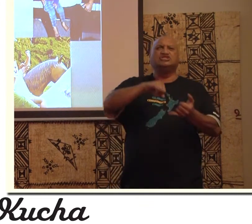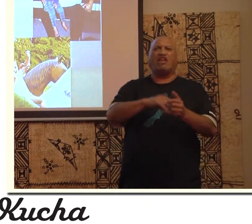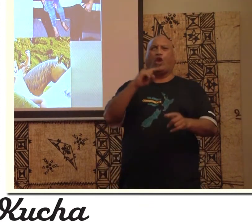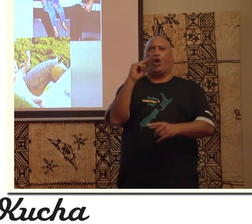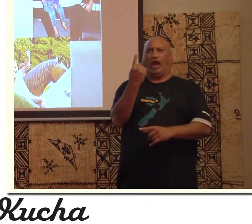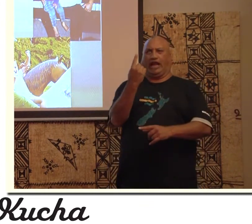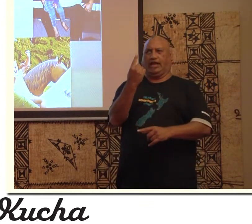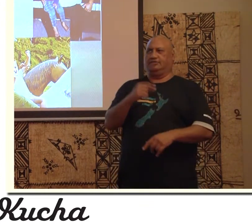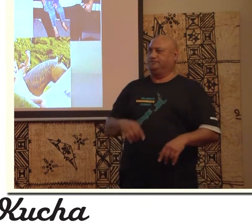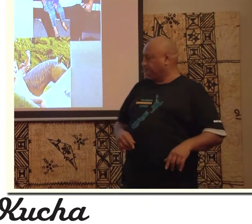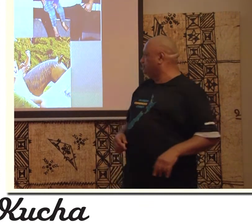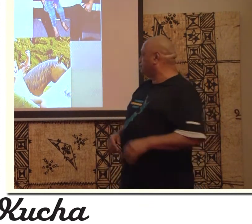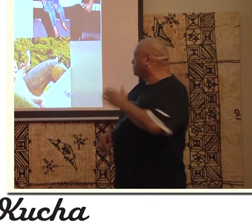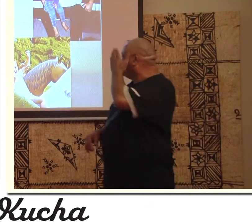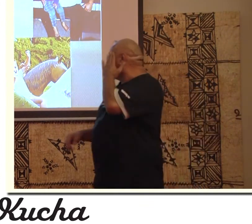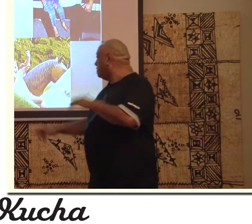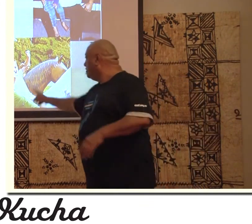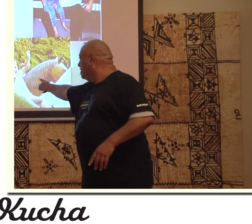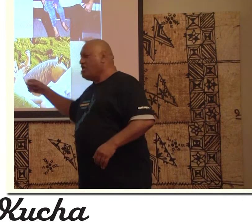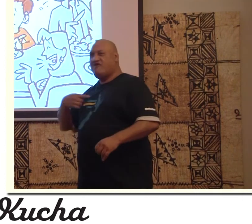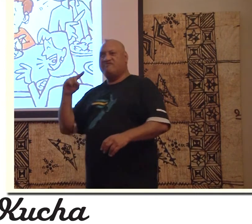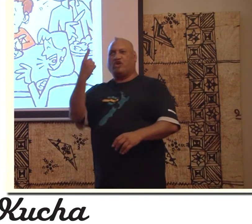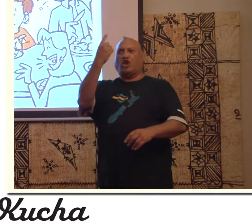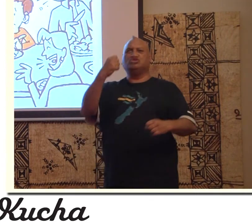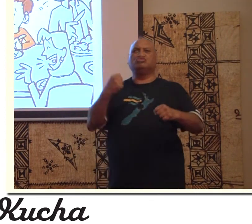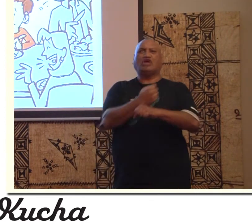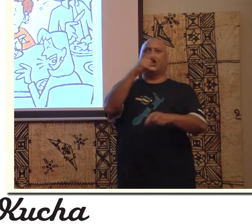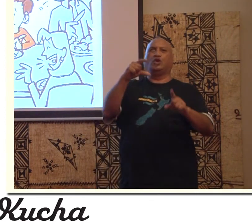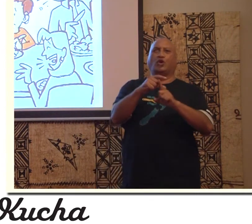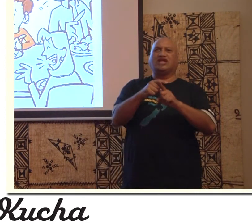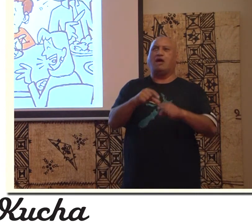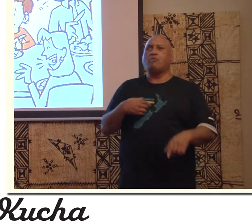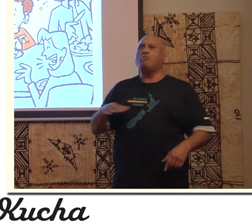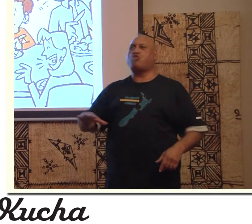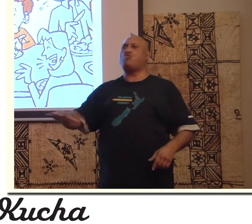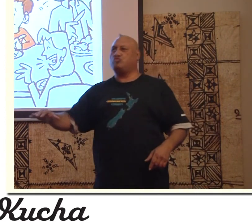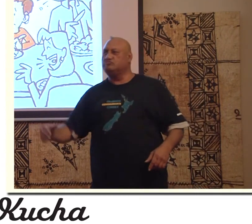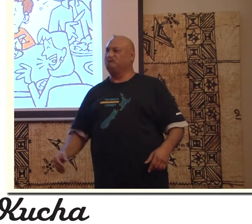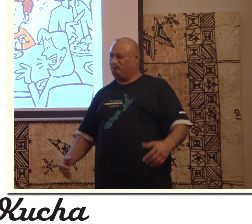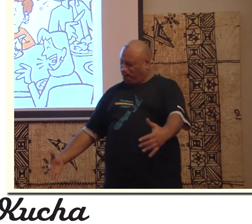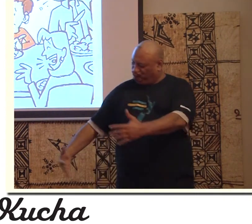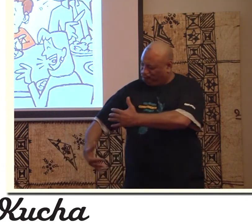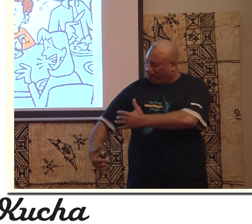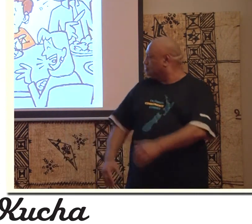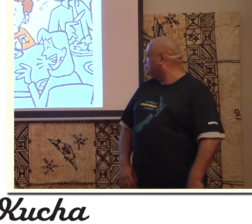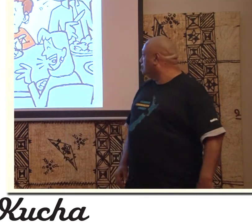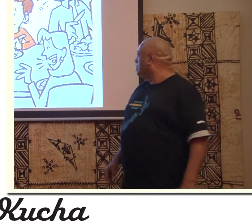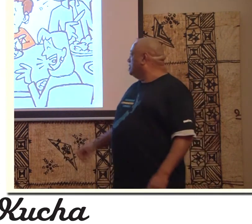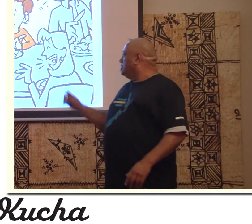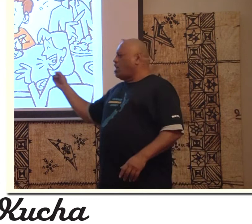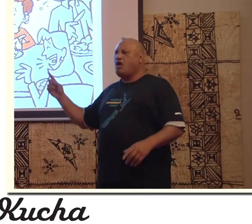in Nelson. And this is my third son, Tamihana. He lives in Auckland. And that was my granddaughter there as